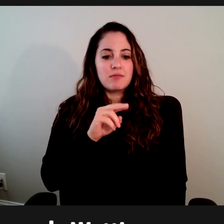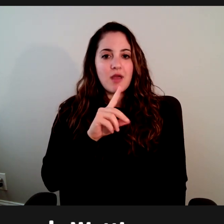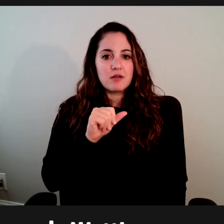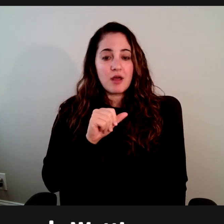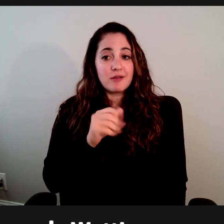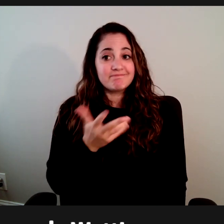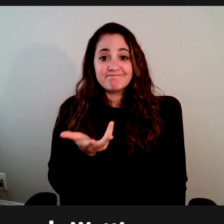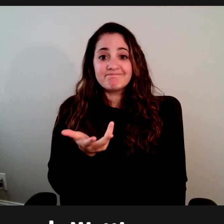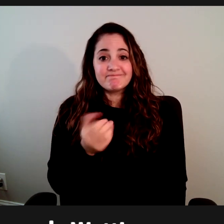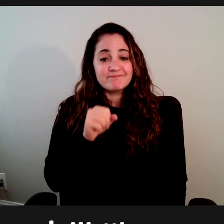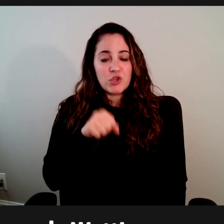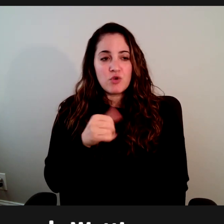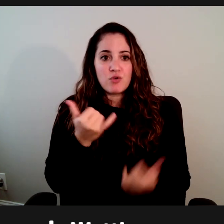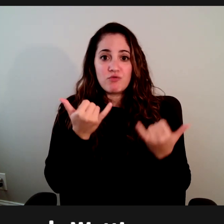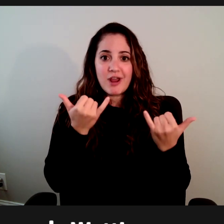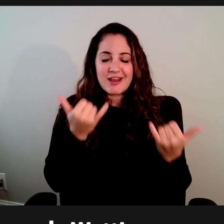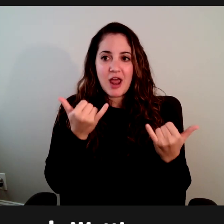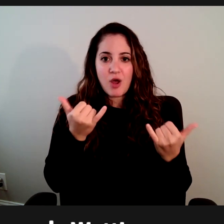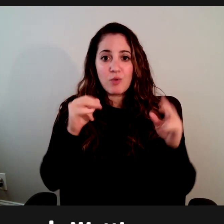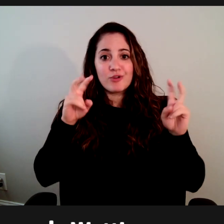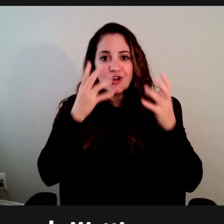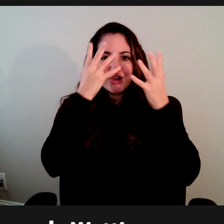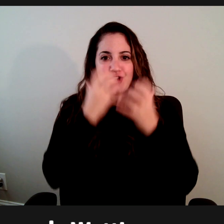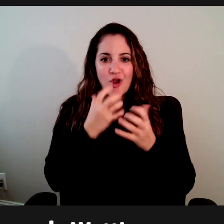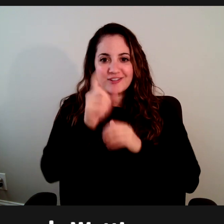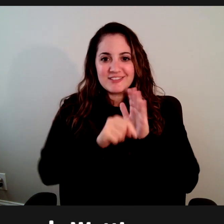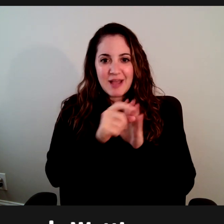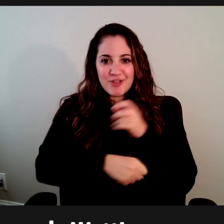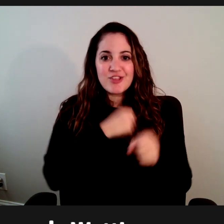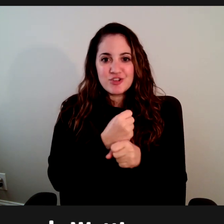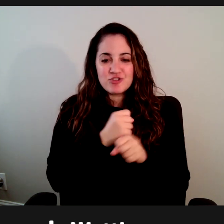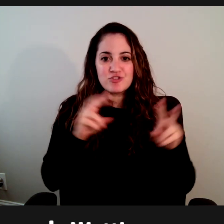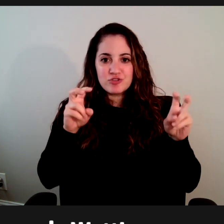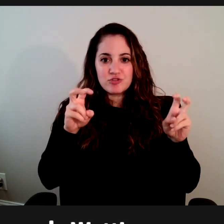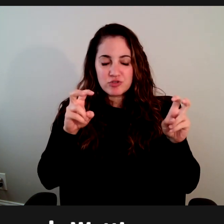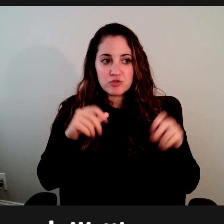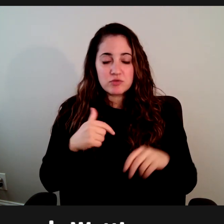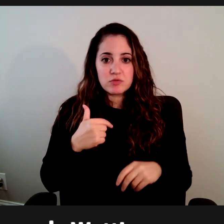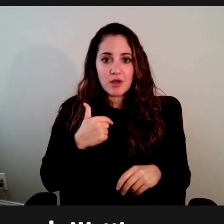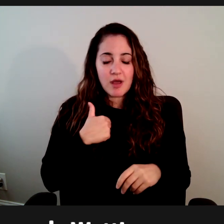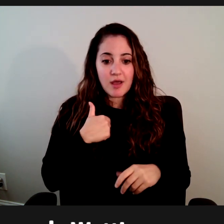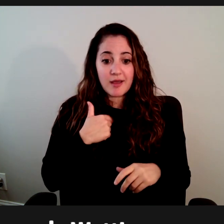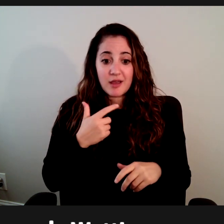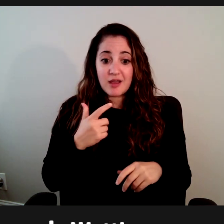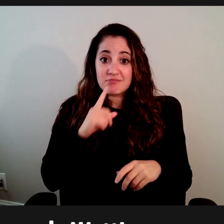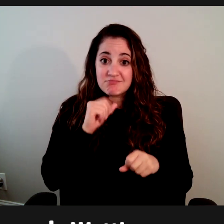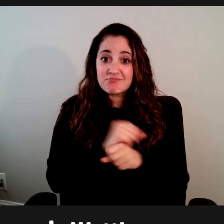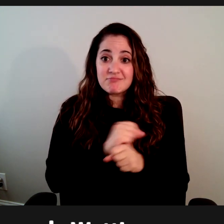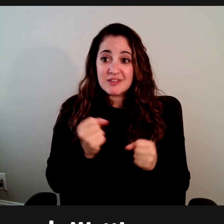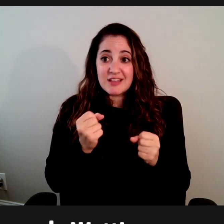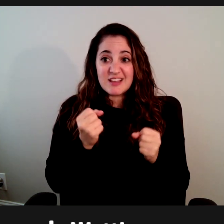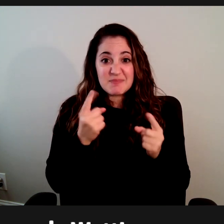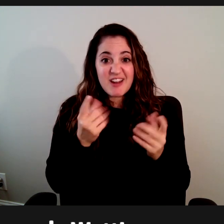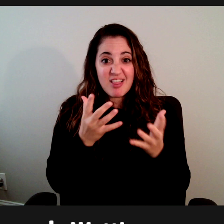was, we're going into a dark time of year right now, or we're in a dark time of year, and I spent a lot of